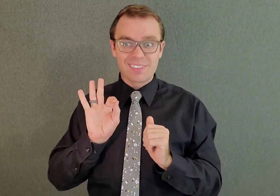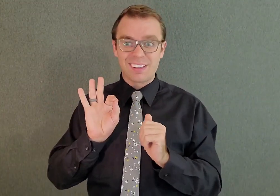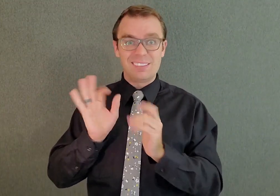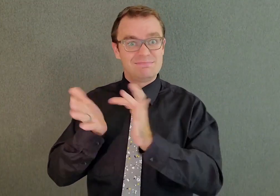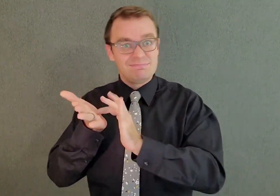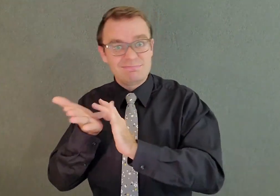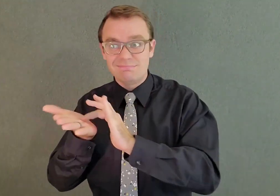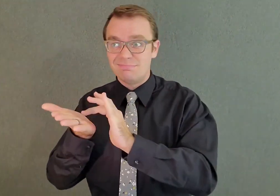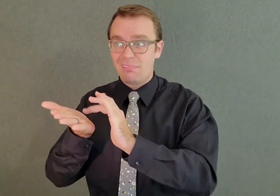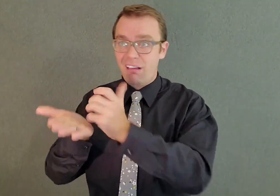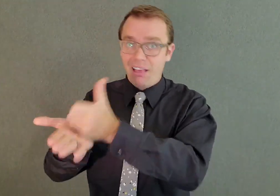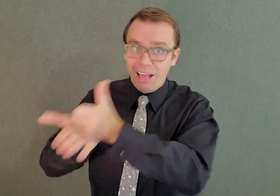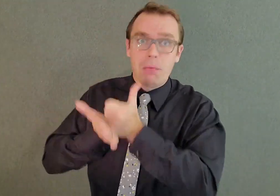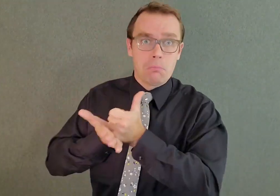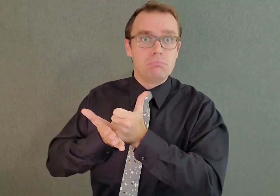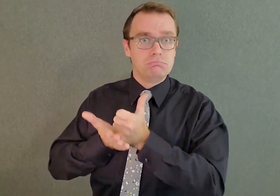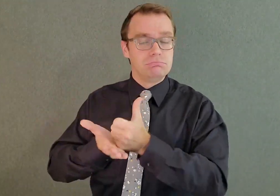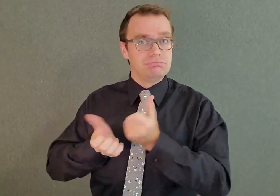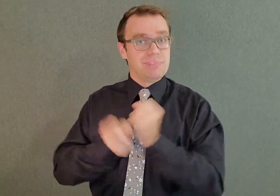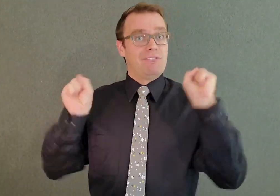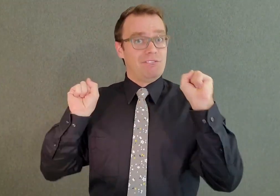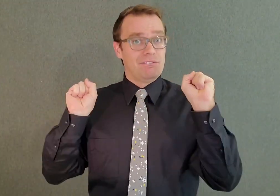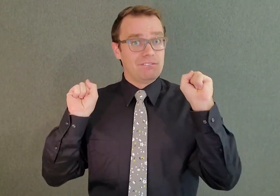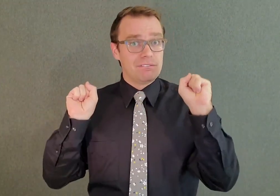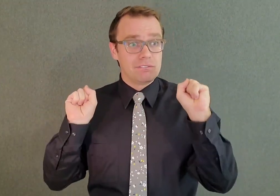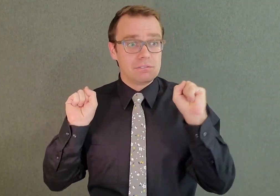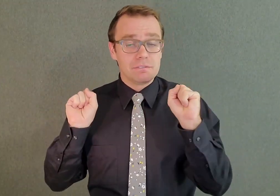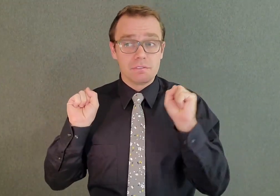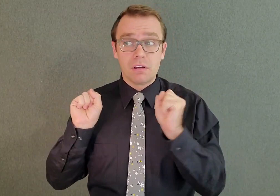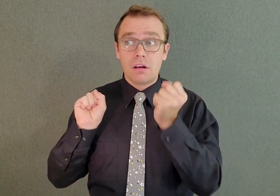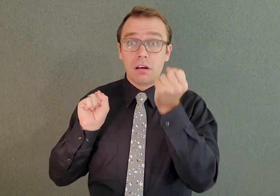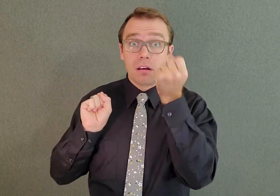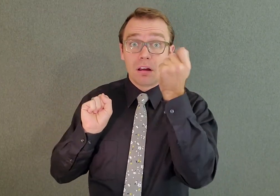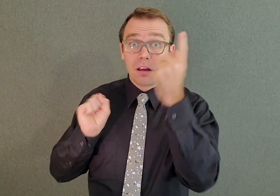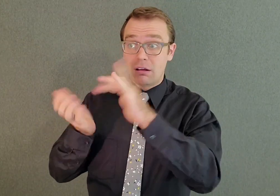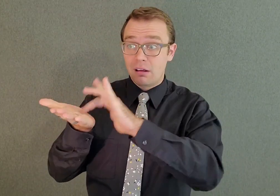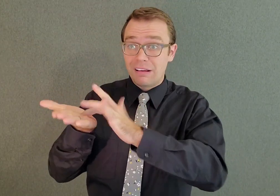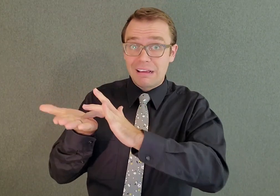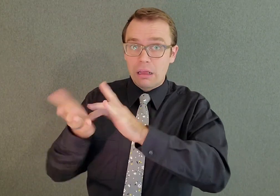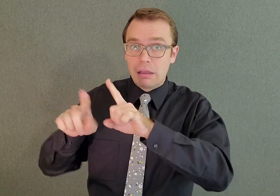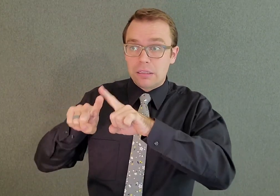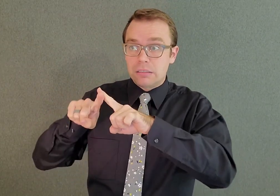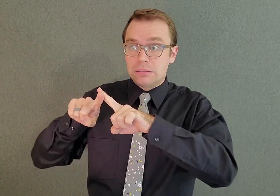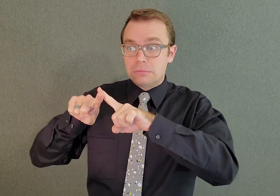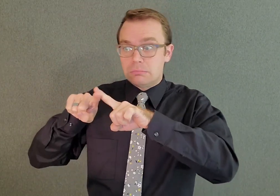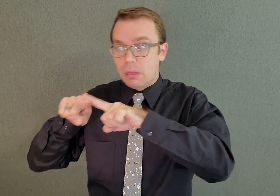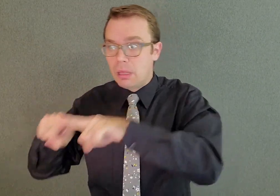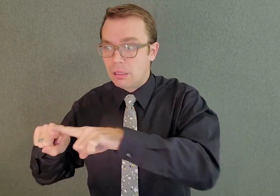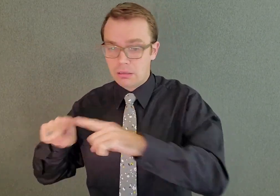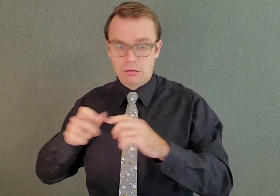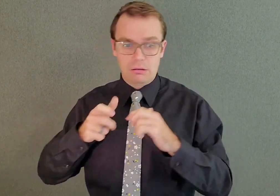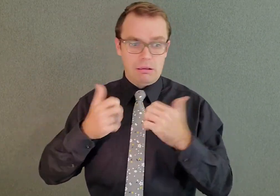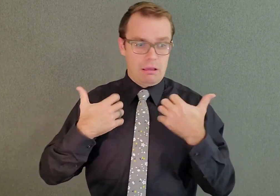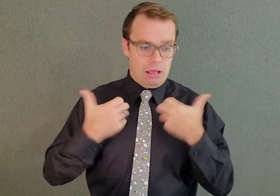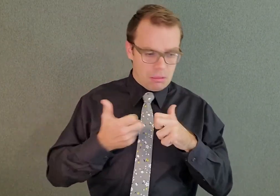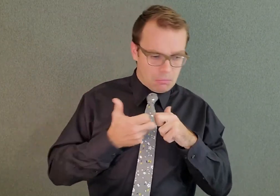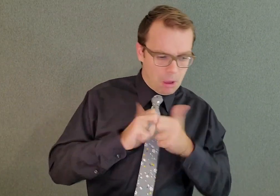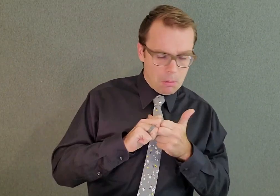help save our life in an emergency. However, relying on an emergency or sick care model to help manage our health